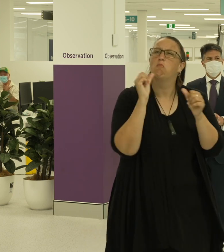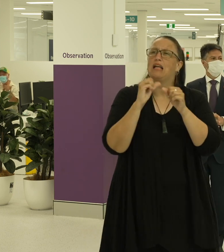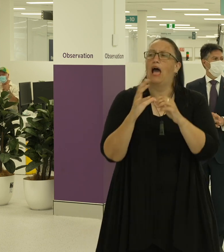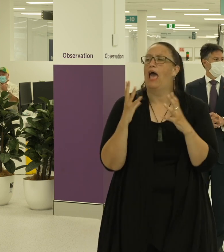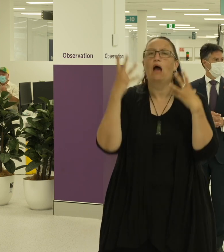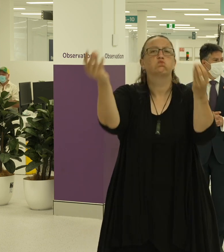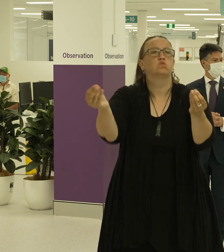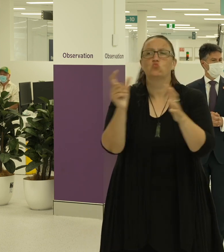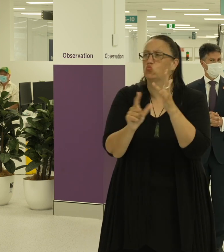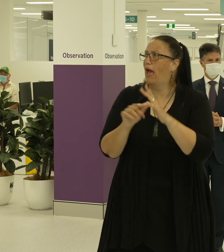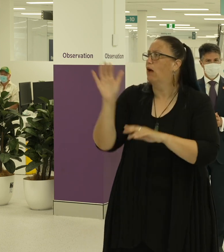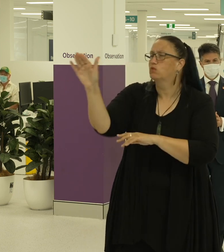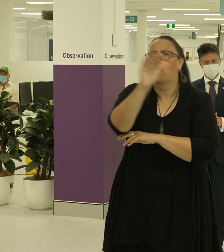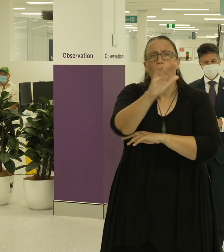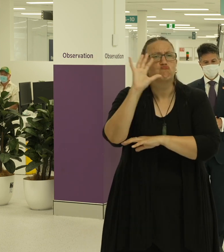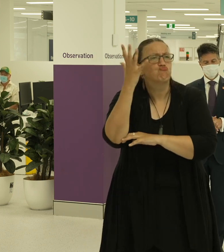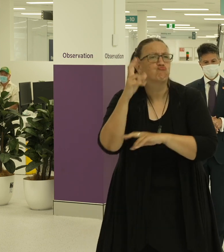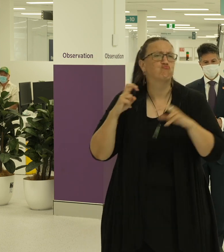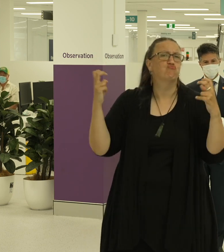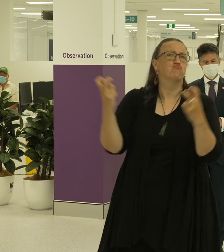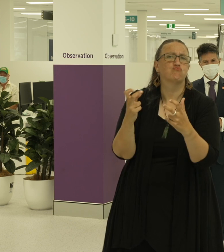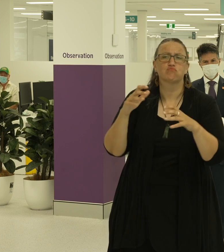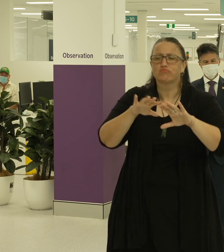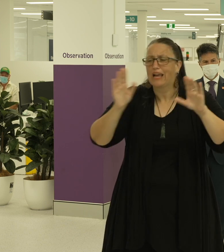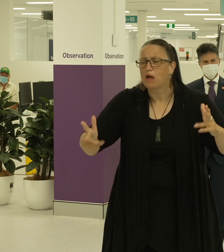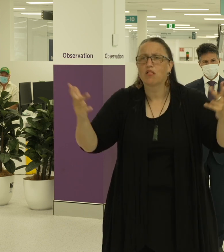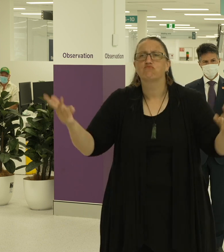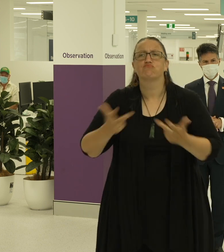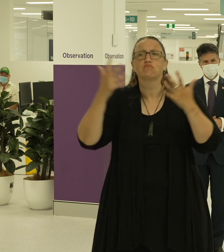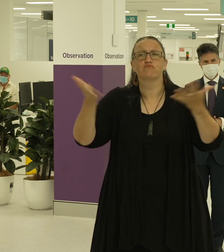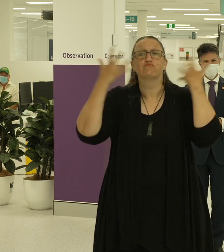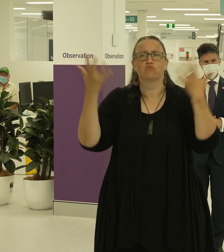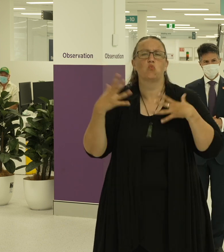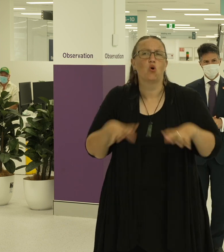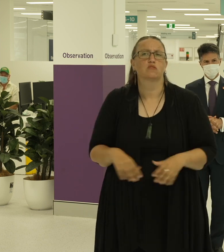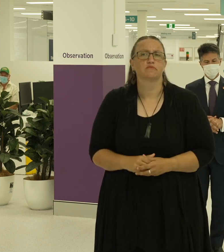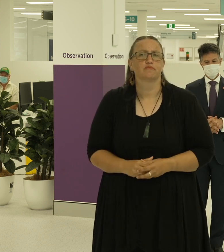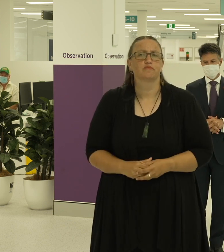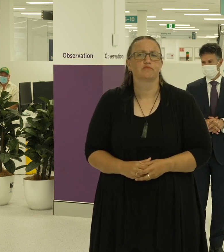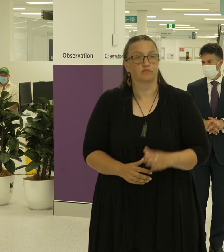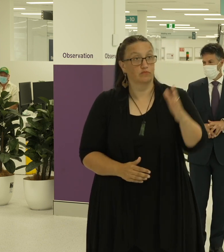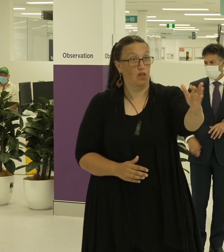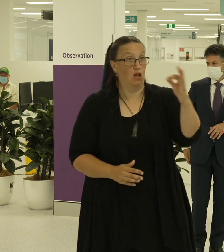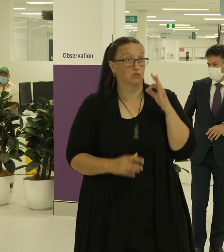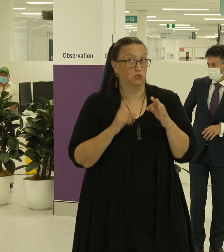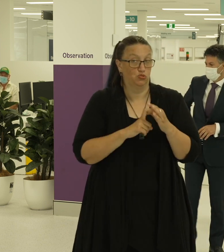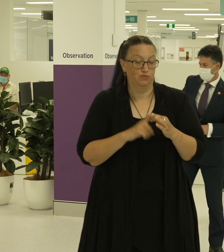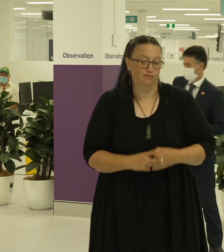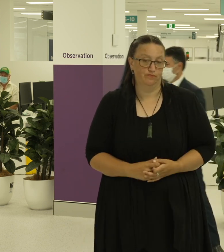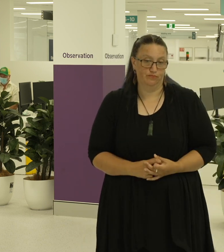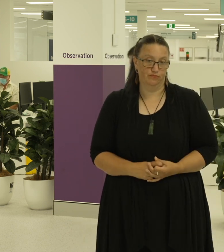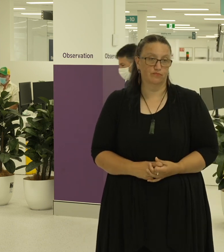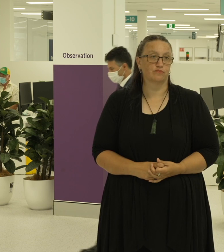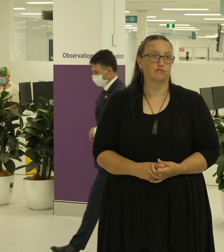possible. We're seeing that across the board. This success is on everyone across our state. Premier, just on Mark. boosters, if I go into a business now, I